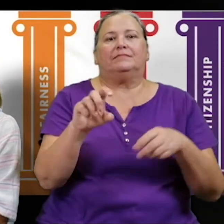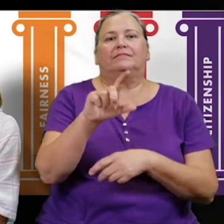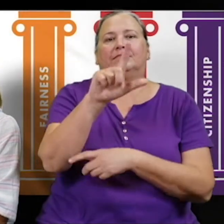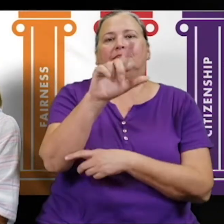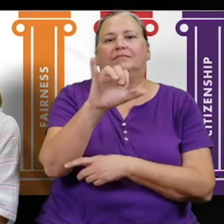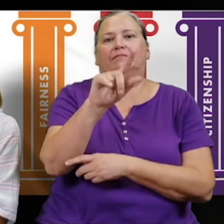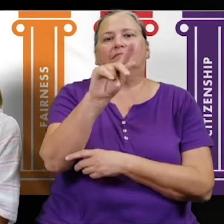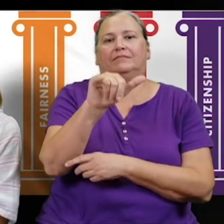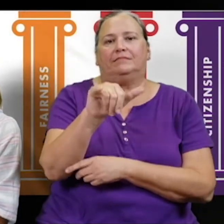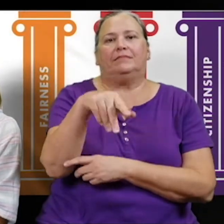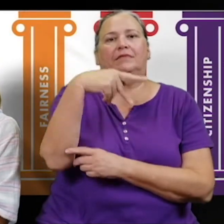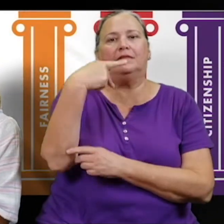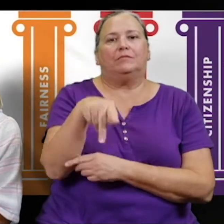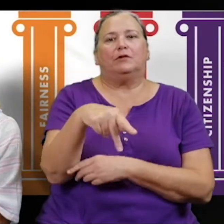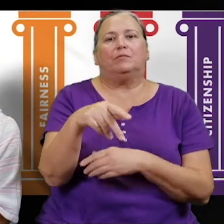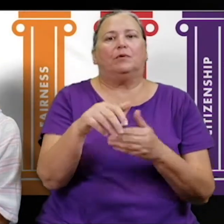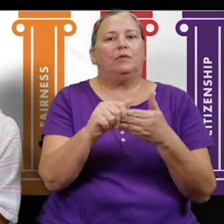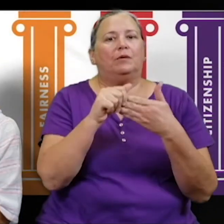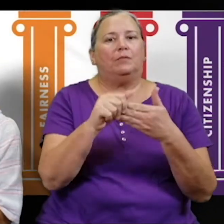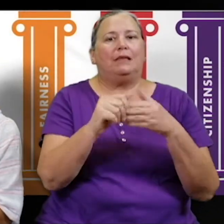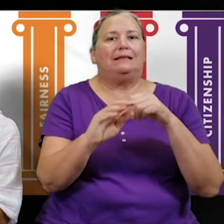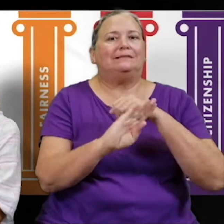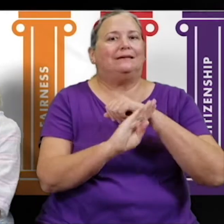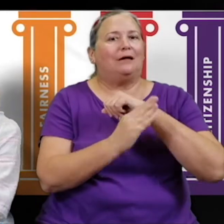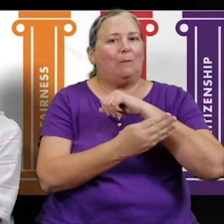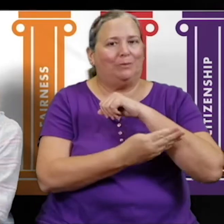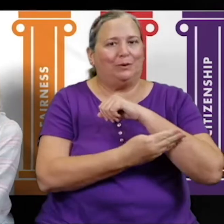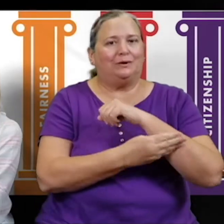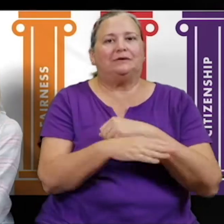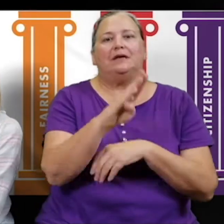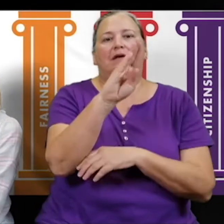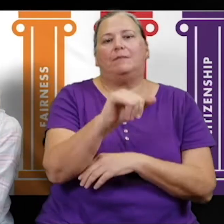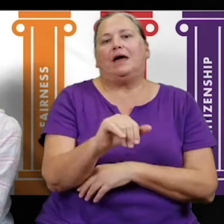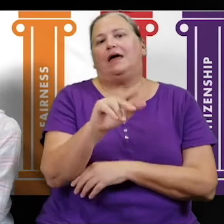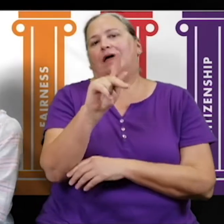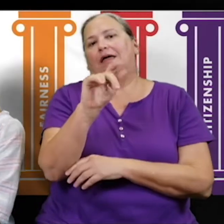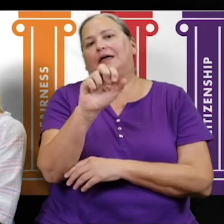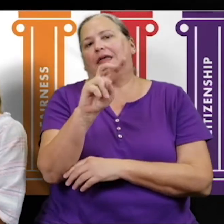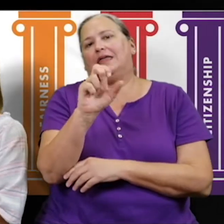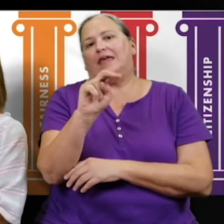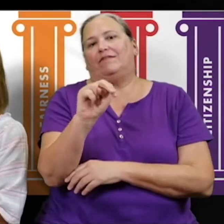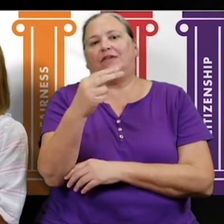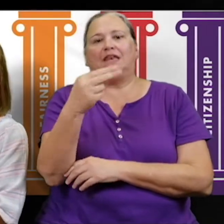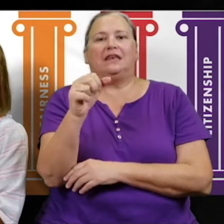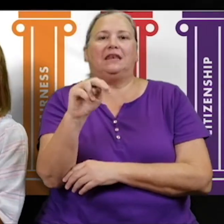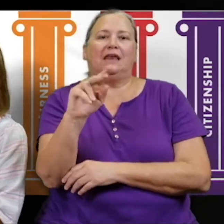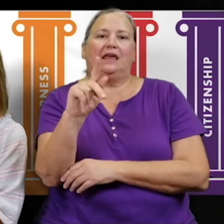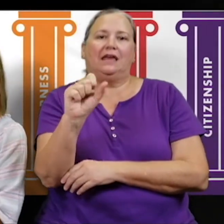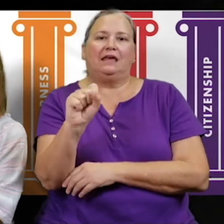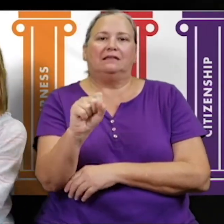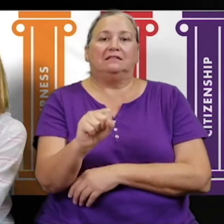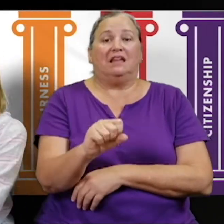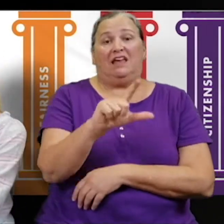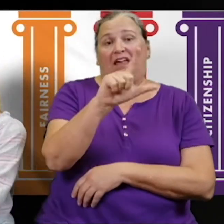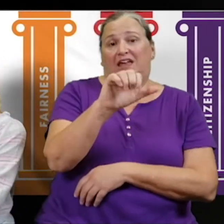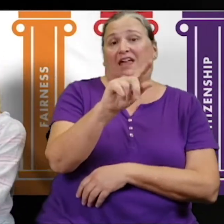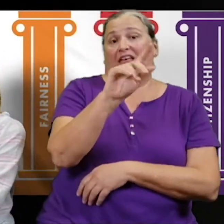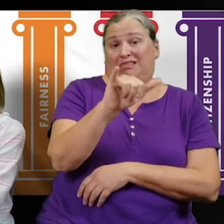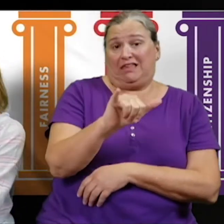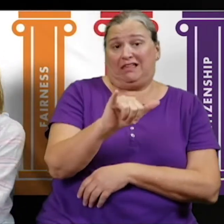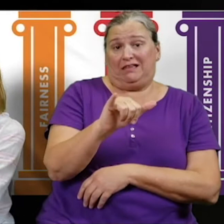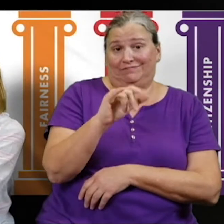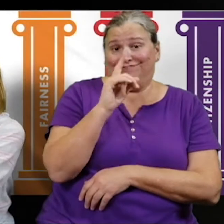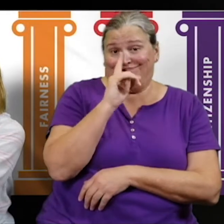Lily's Purple Plastic Purse by Kevin Henkes. Lily loved school. I